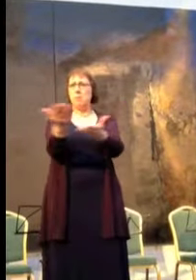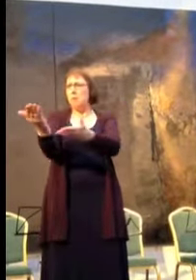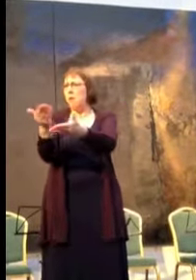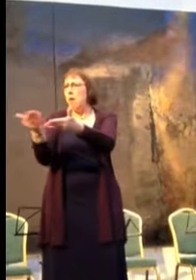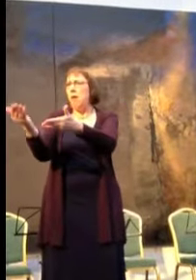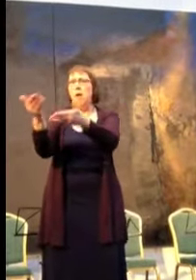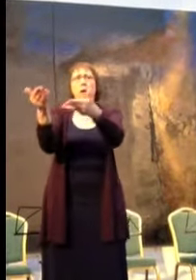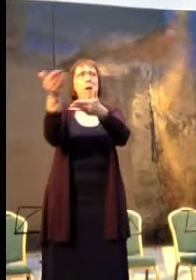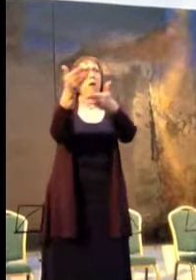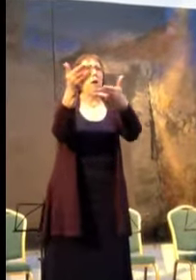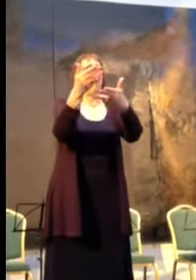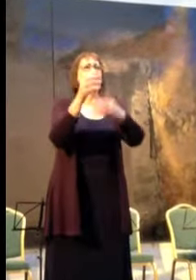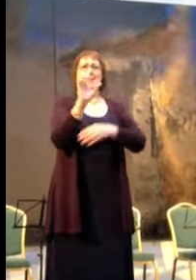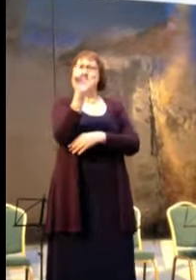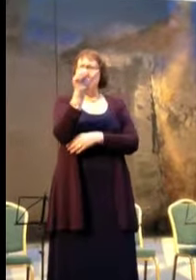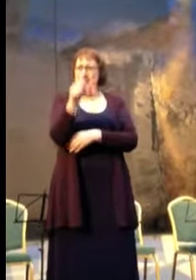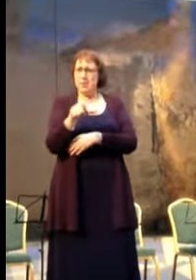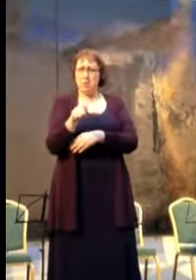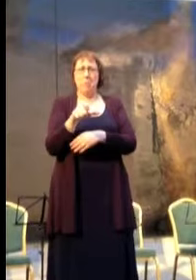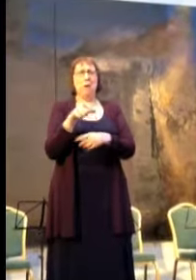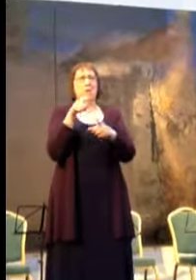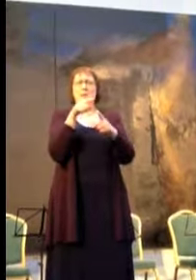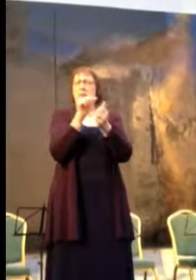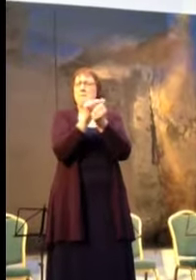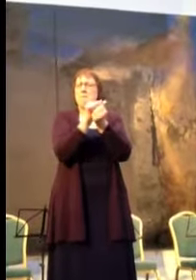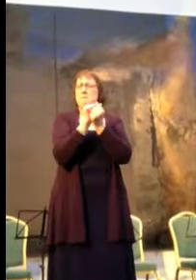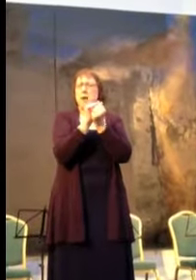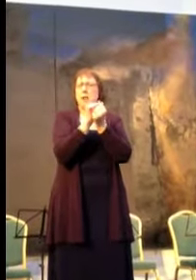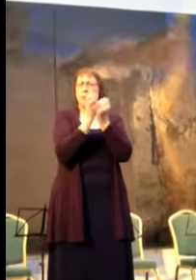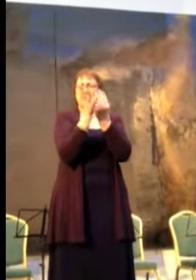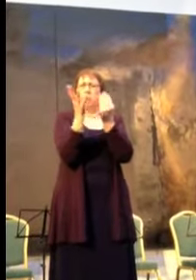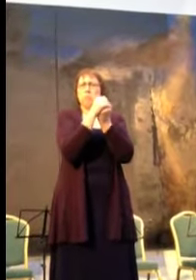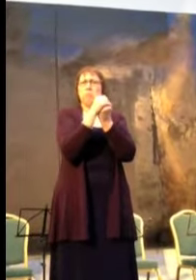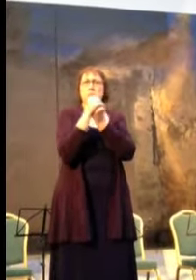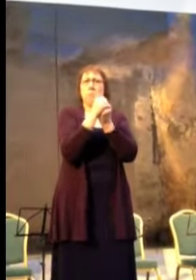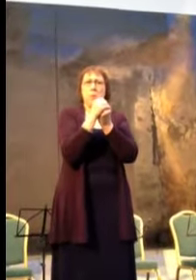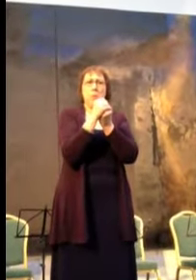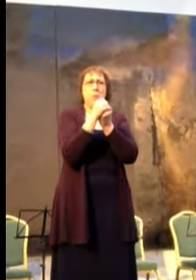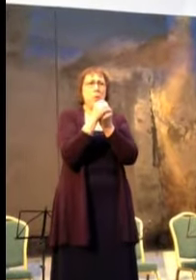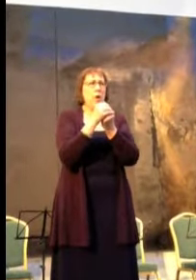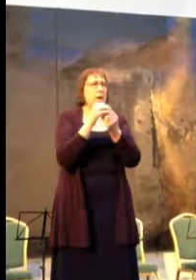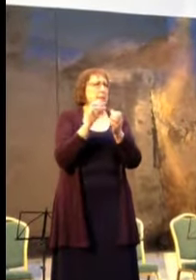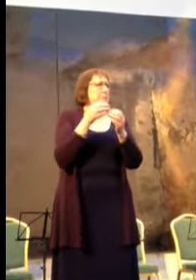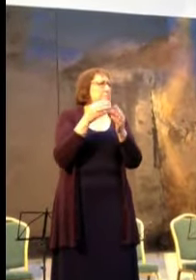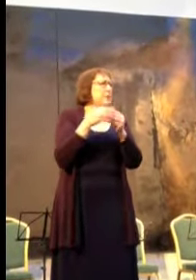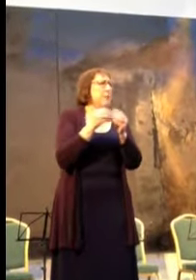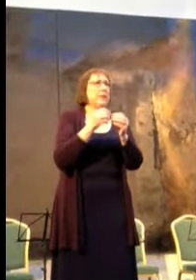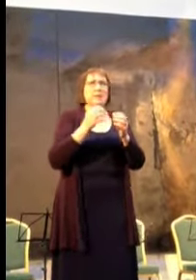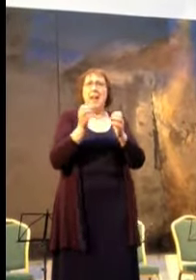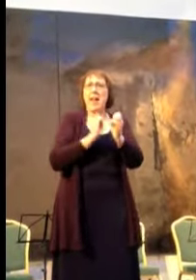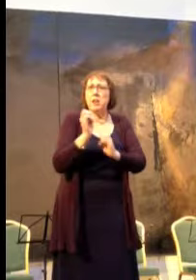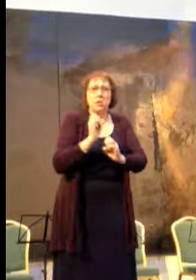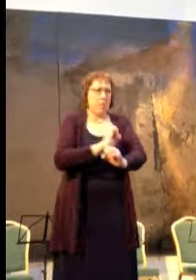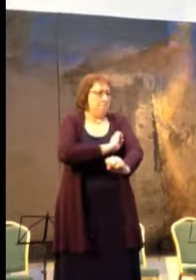you. Citizenship, in that sense, is a valuable source of solidarity, a source of energy, which